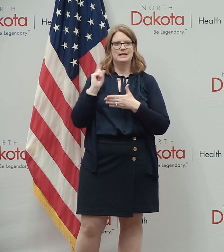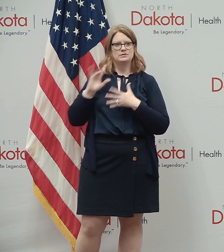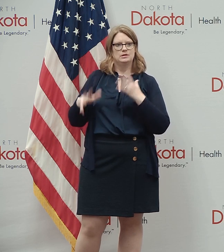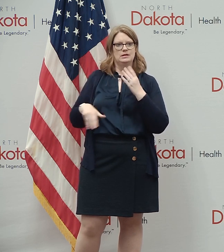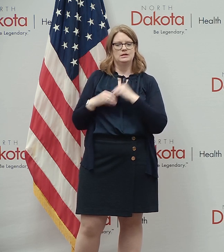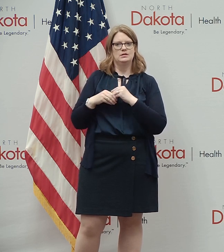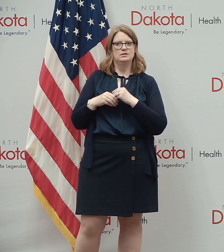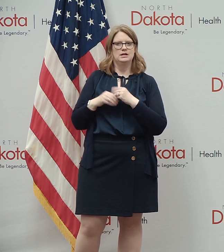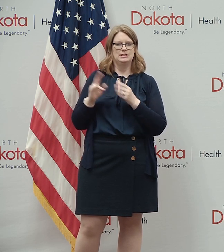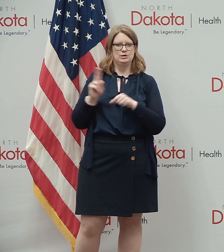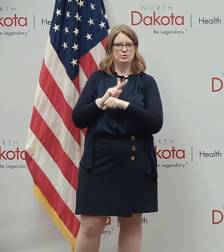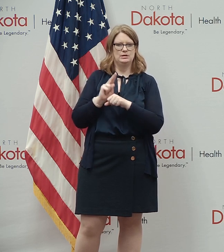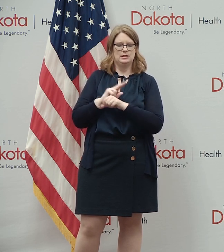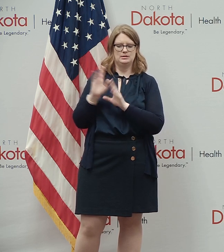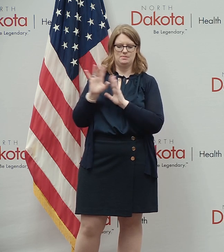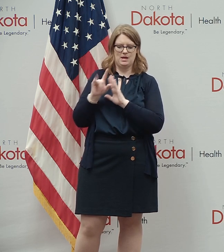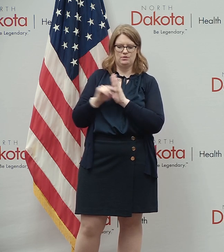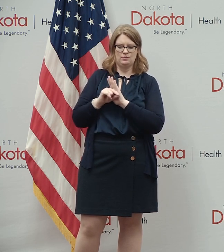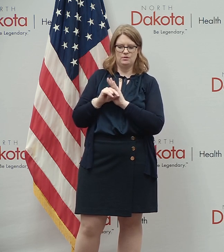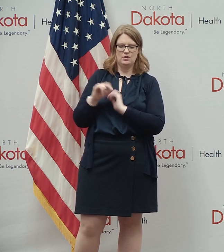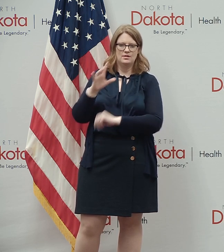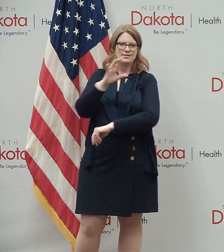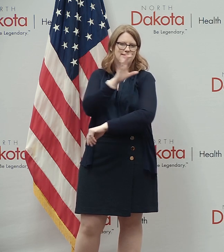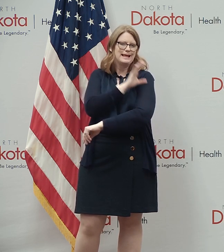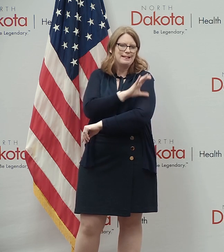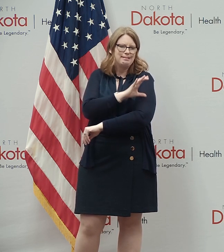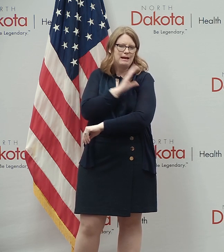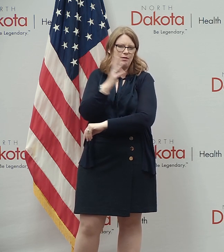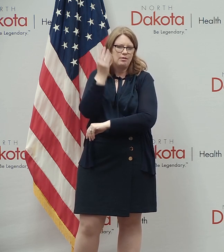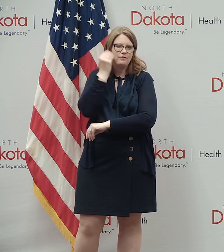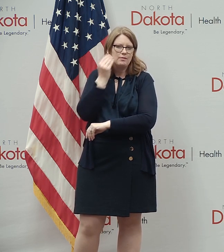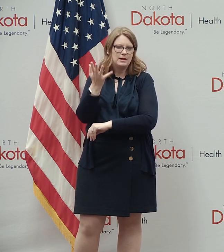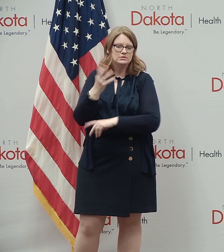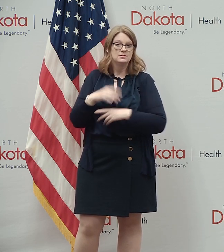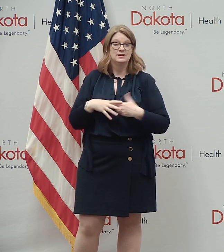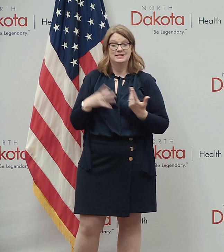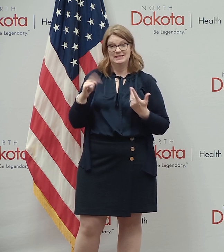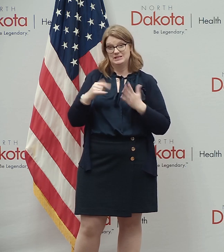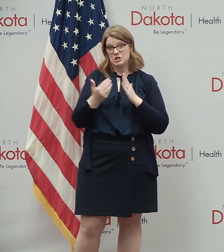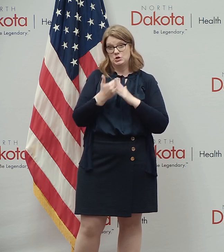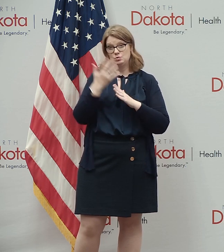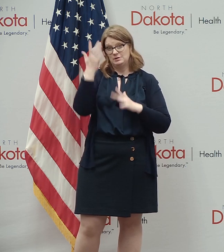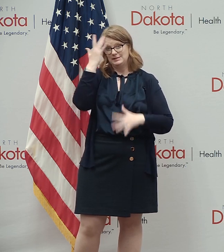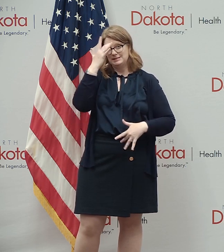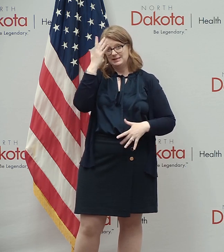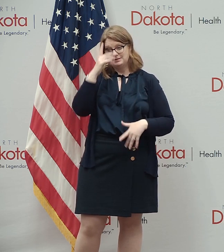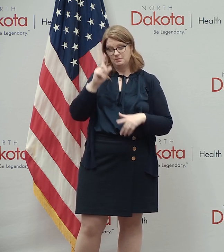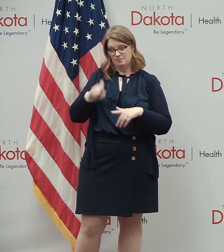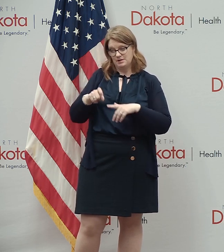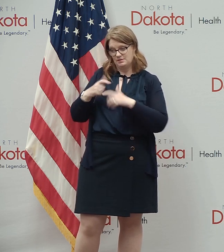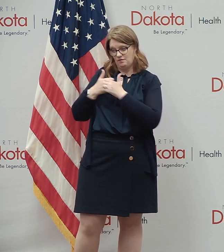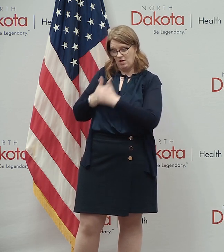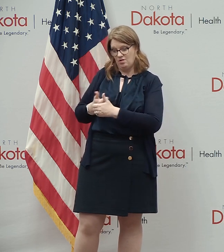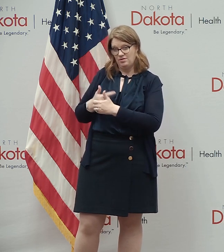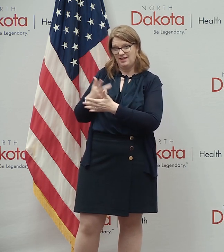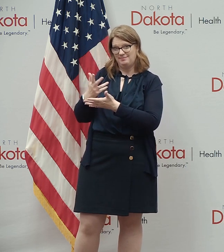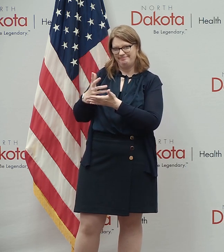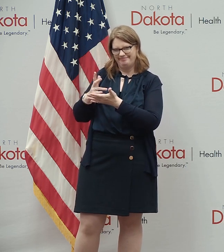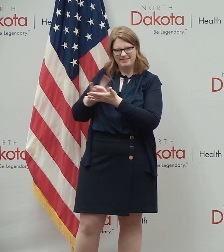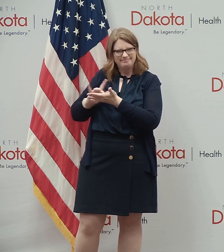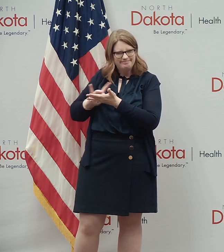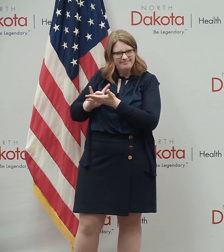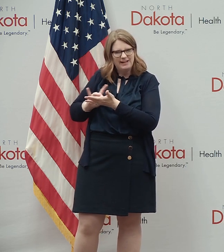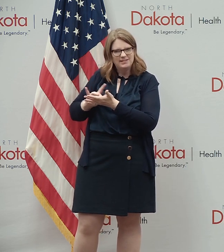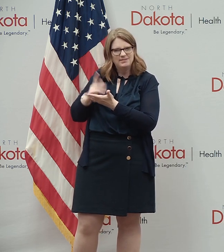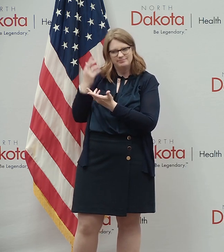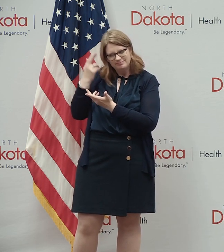as background for the clinical information. So this is a new disease, but we have to follow clinical information, but also understand the